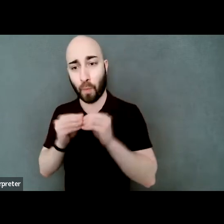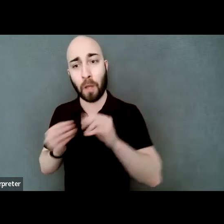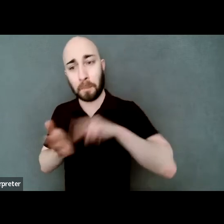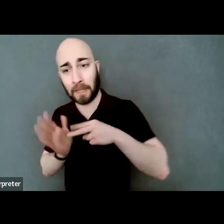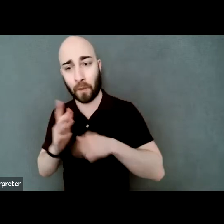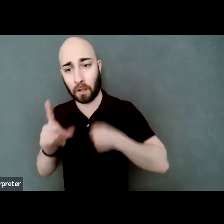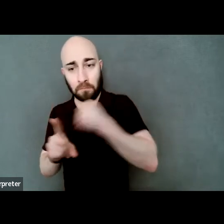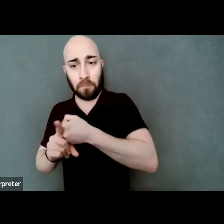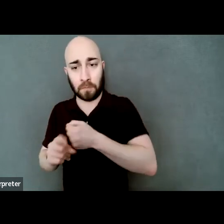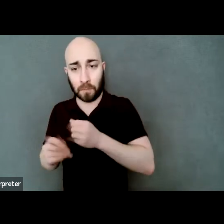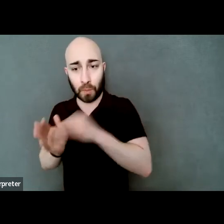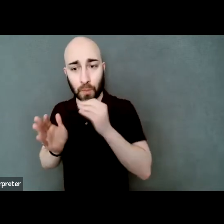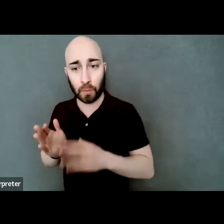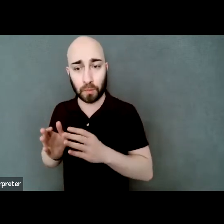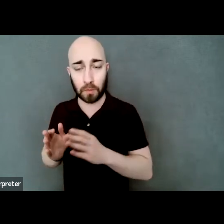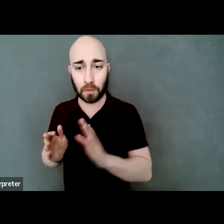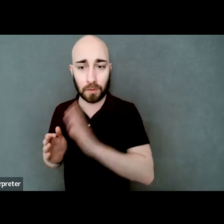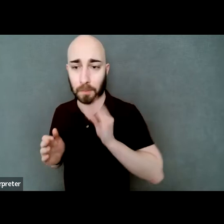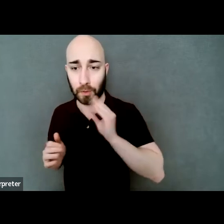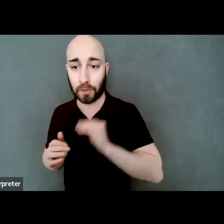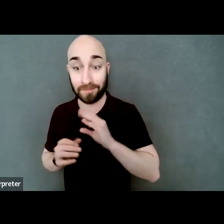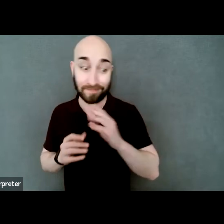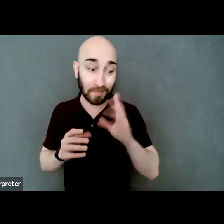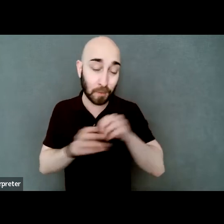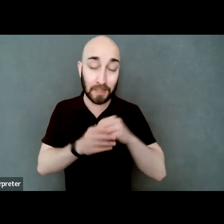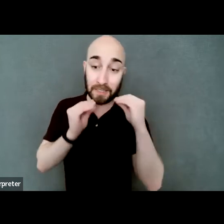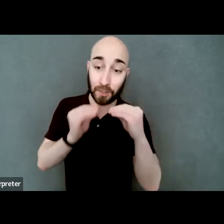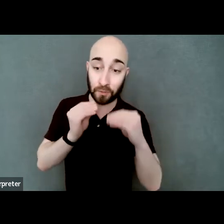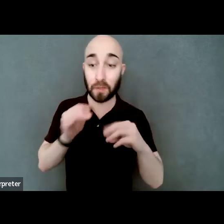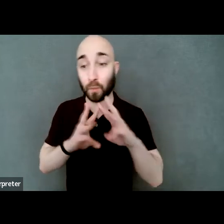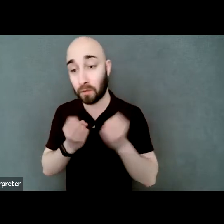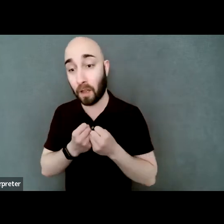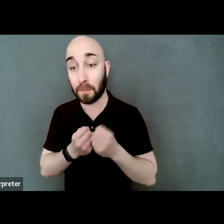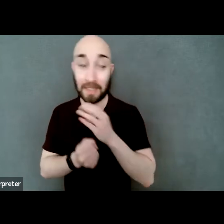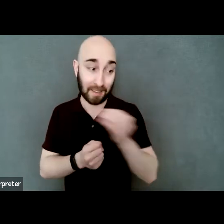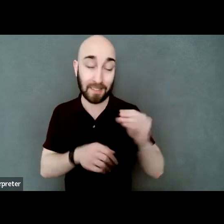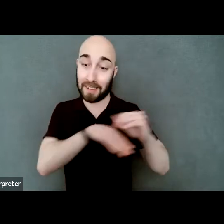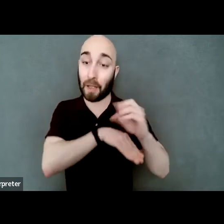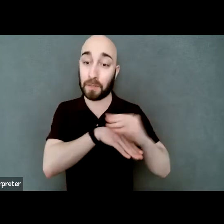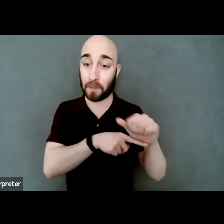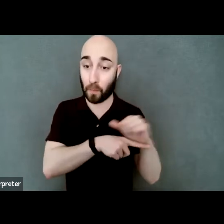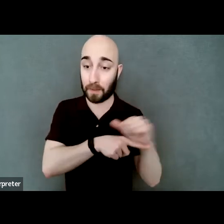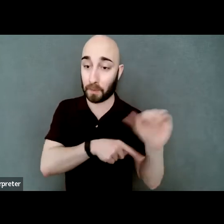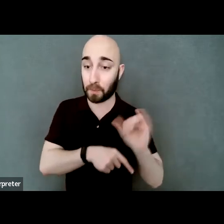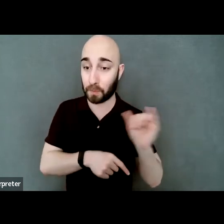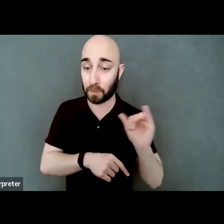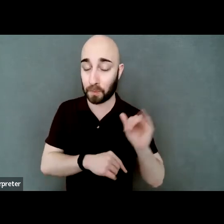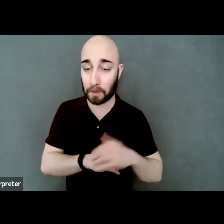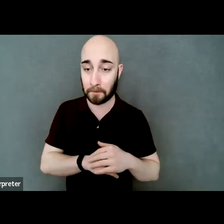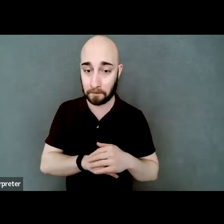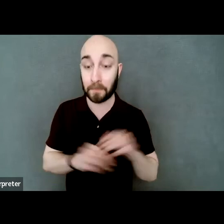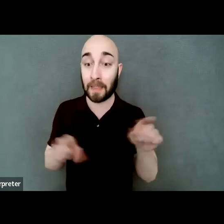work with students, including our teaching, our workshops, and more importantly, our counseling practices. As a